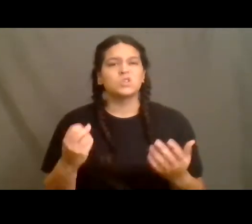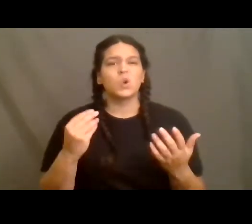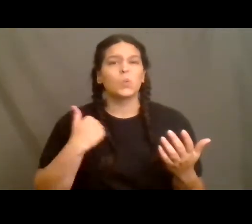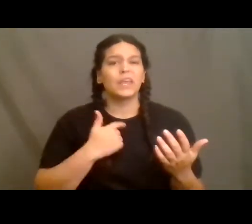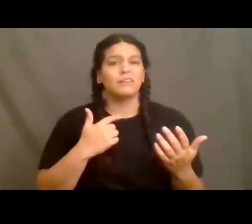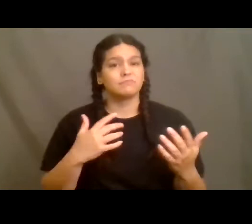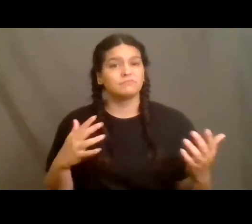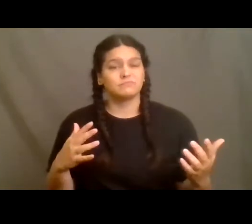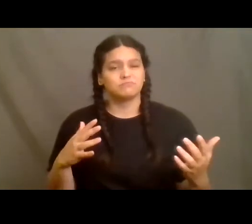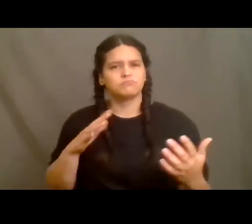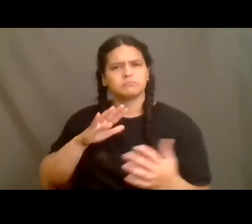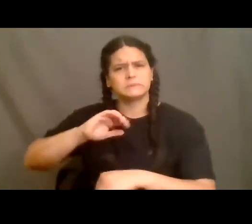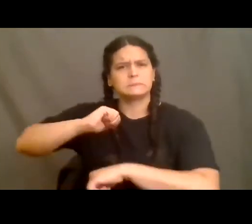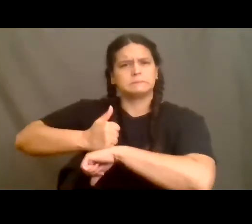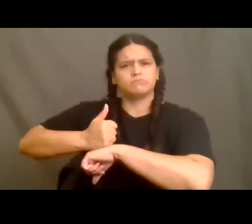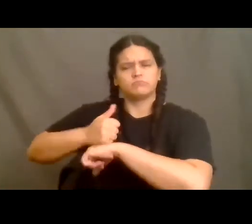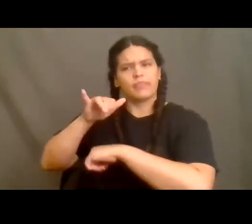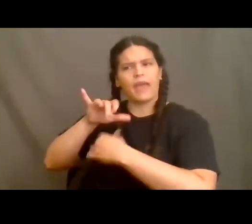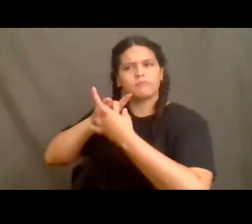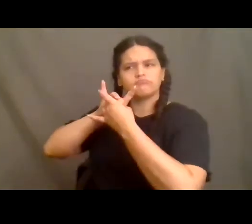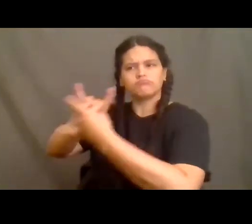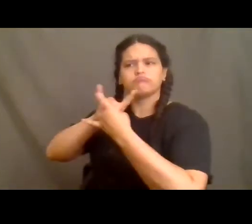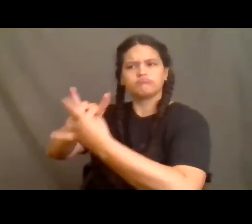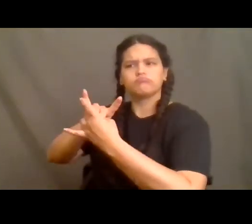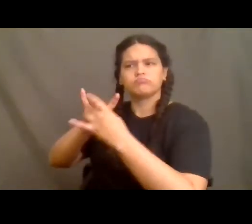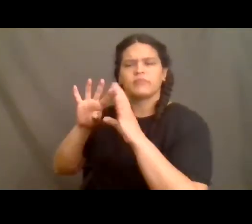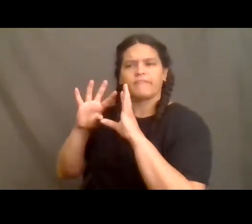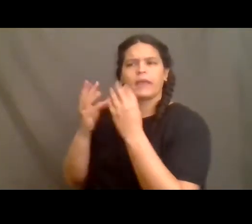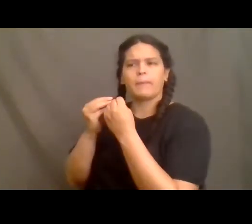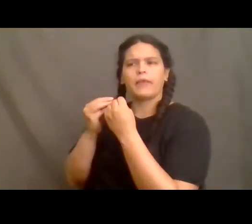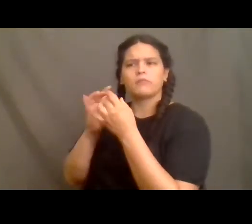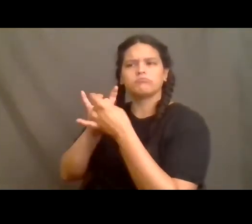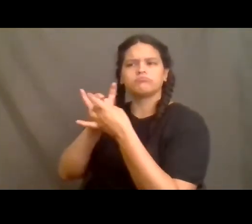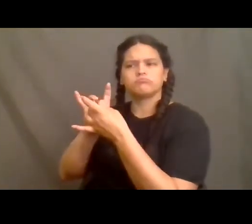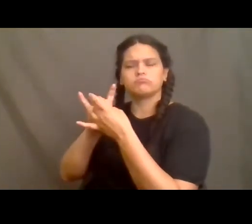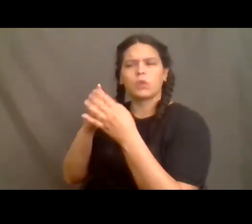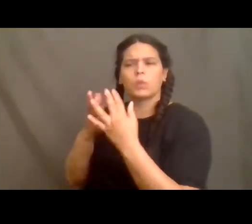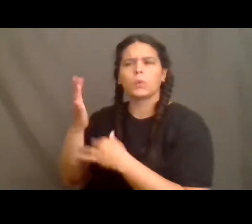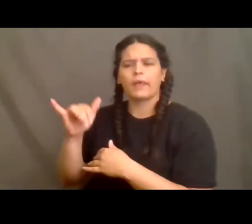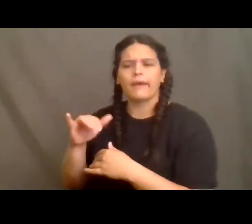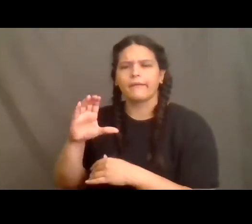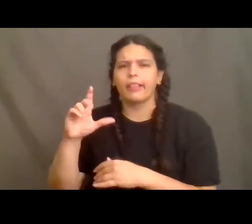kinship through our clans. And so this is the Ak’éí clan.